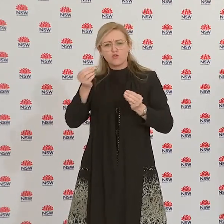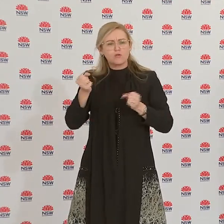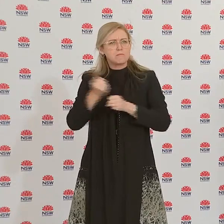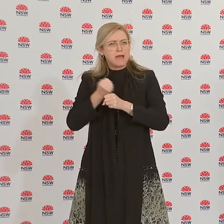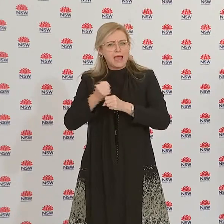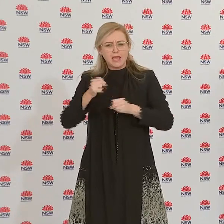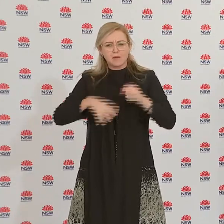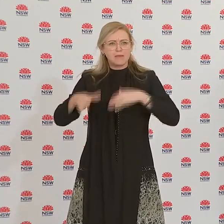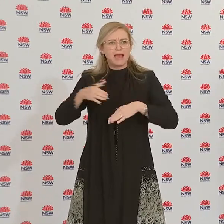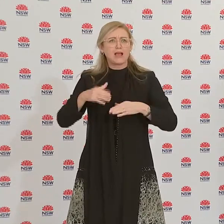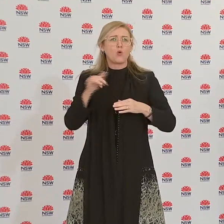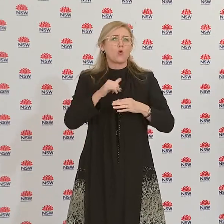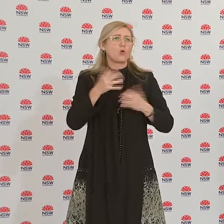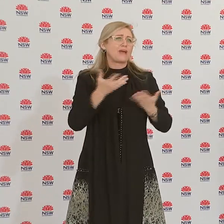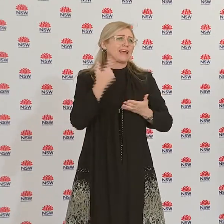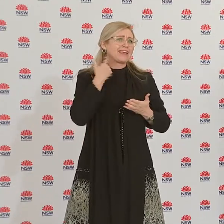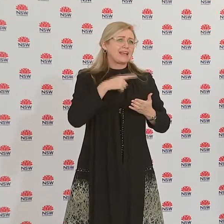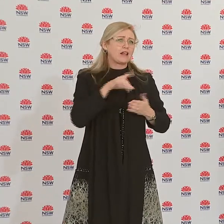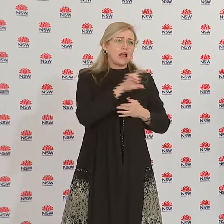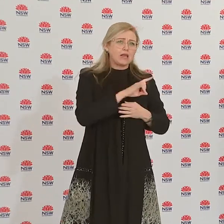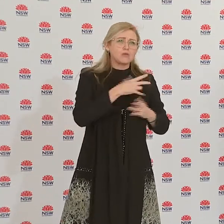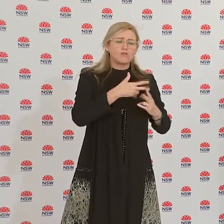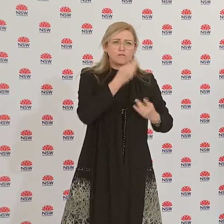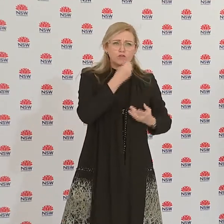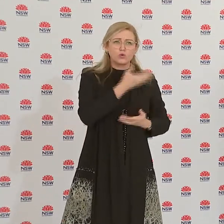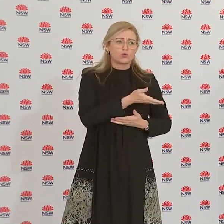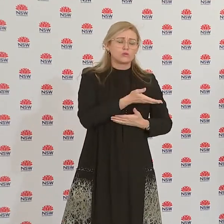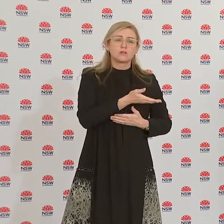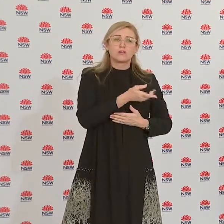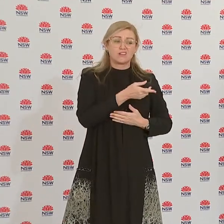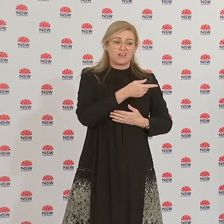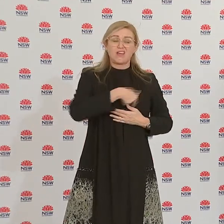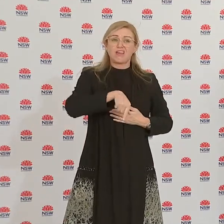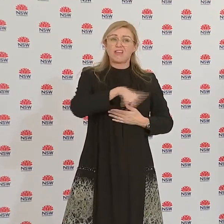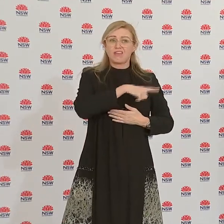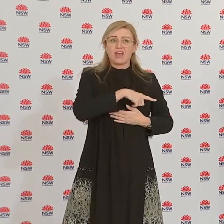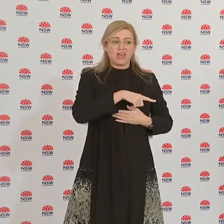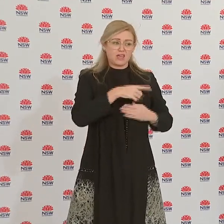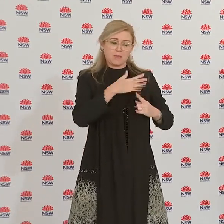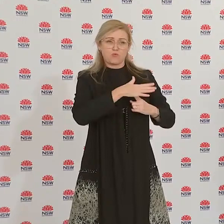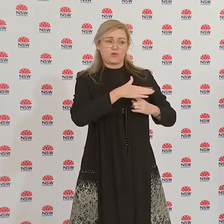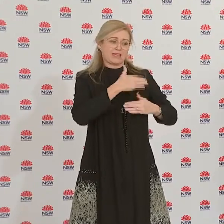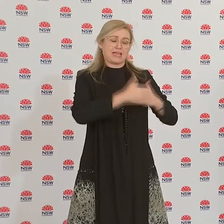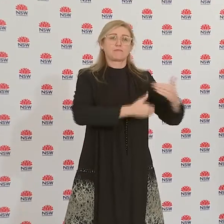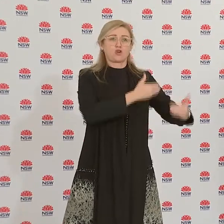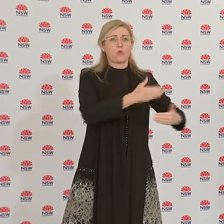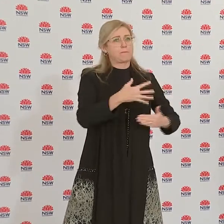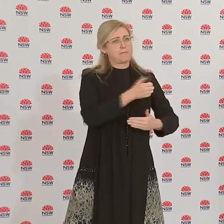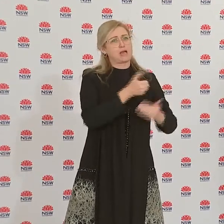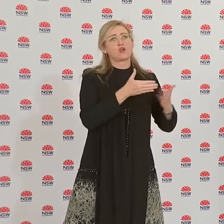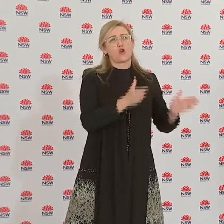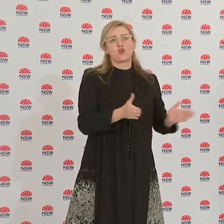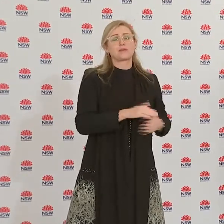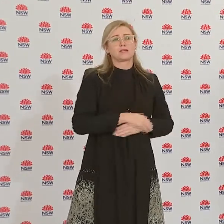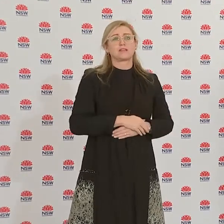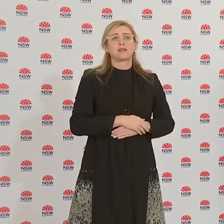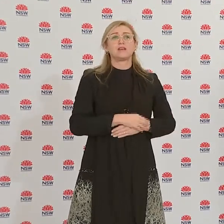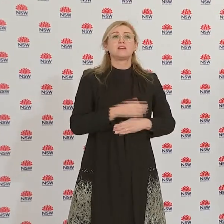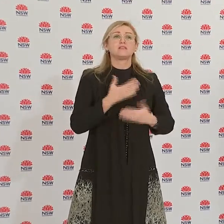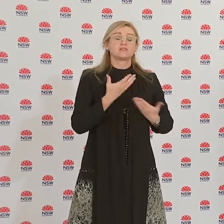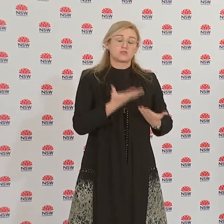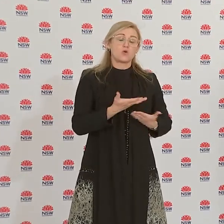processing, abattoirs, those sort of premises where they are working, and there's also close contact between